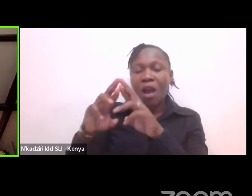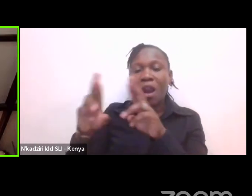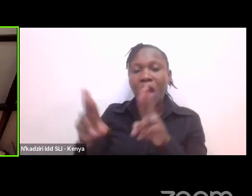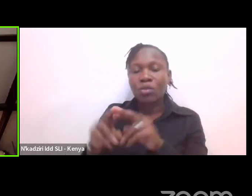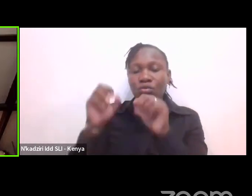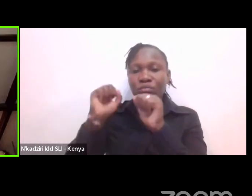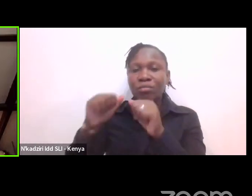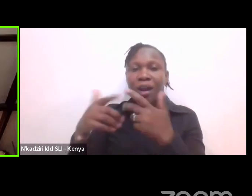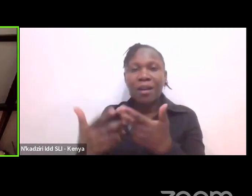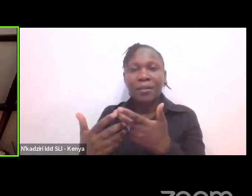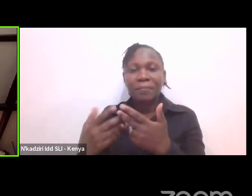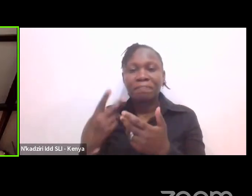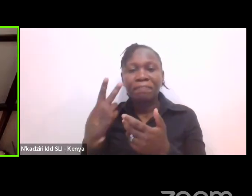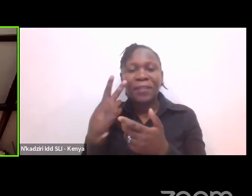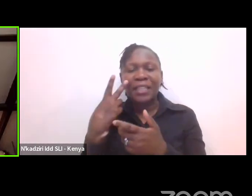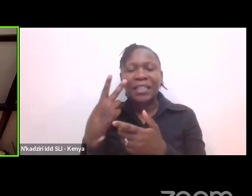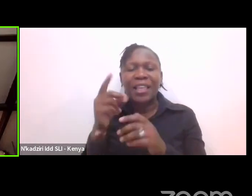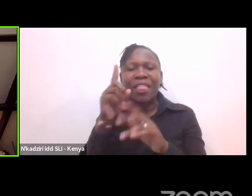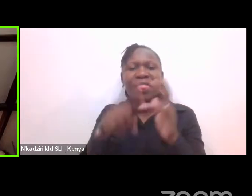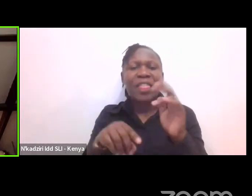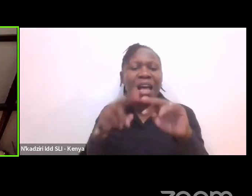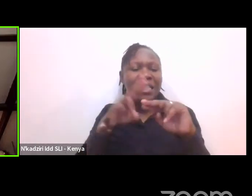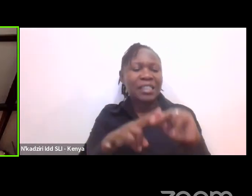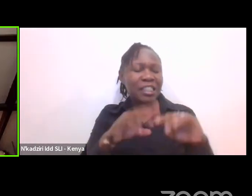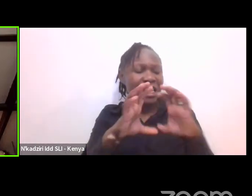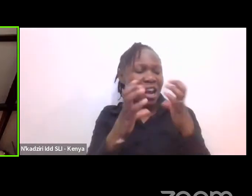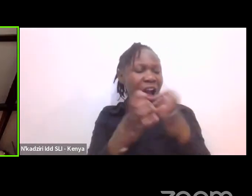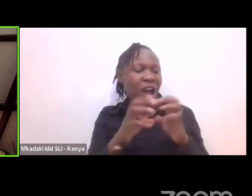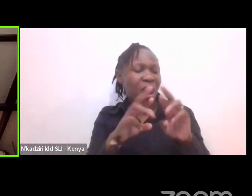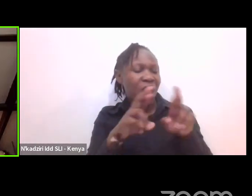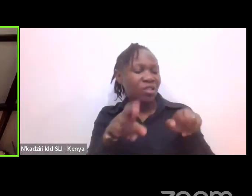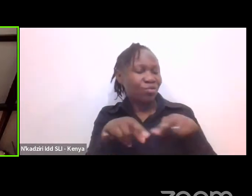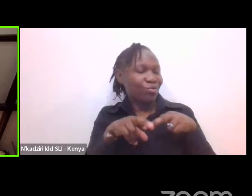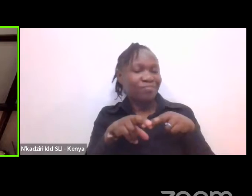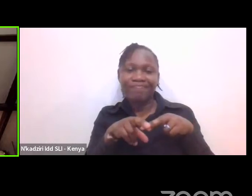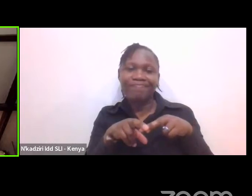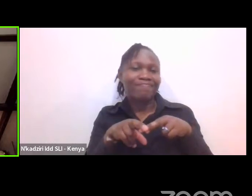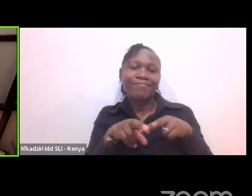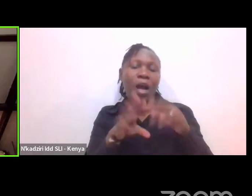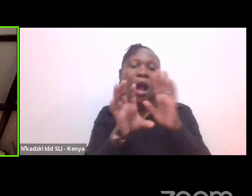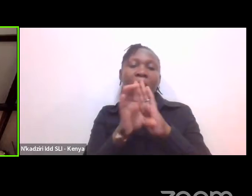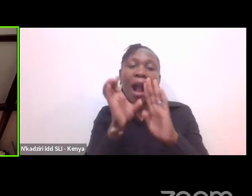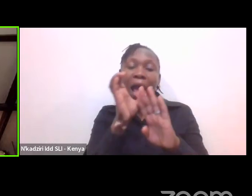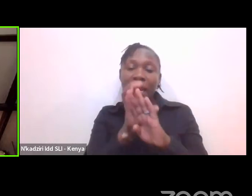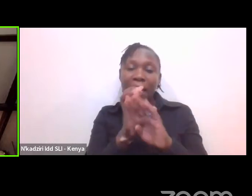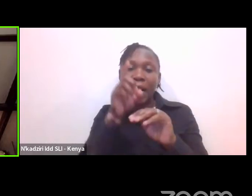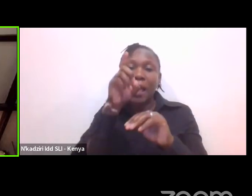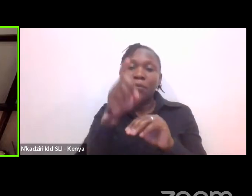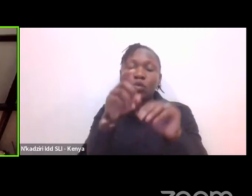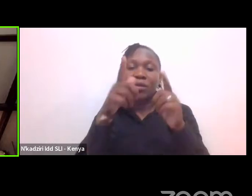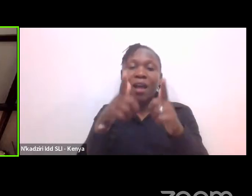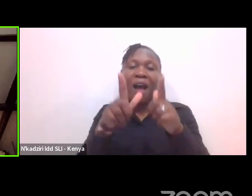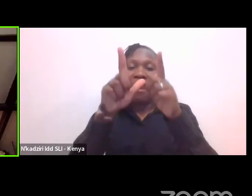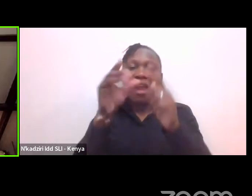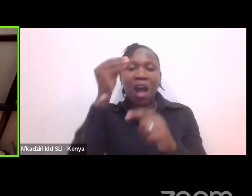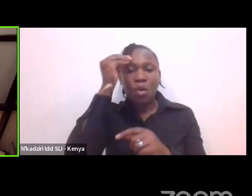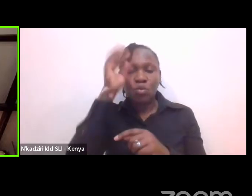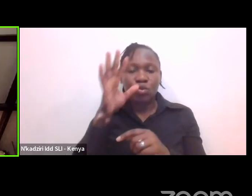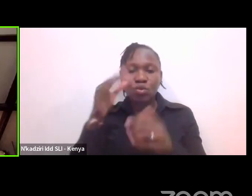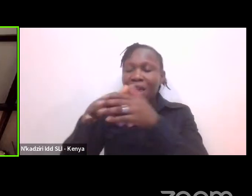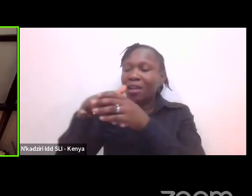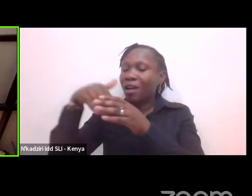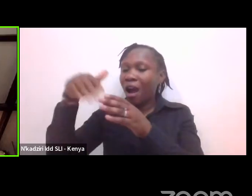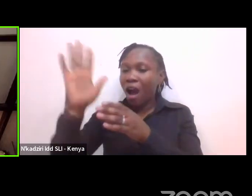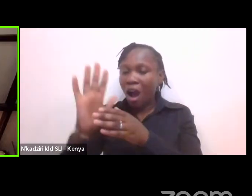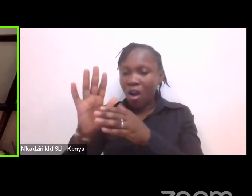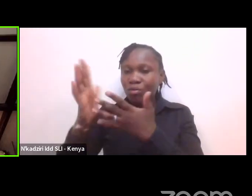confined, bound in by us. Your curriculum should enable and require your students to engage